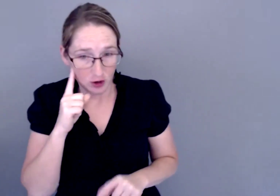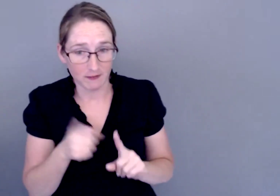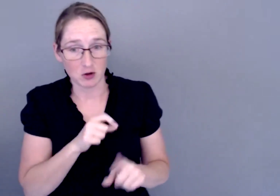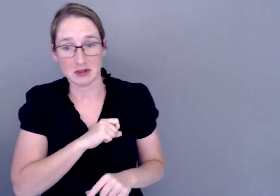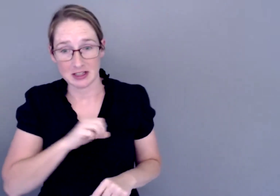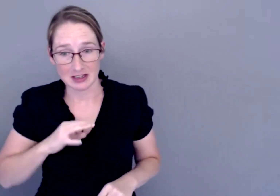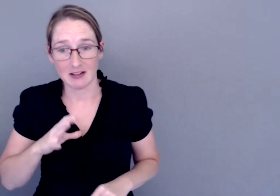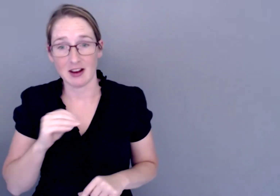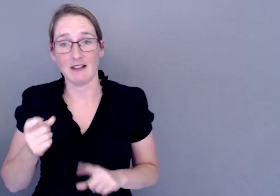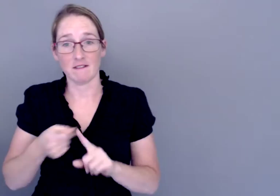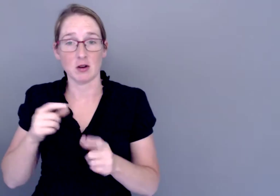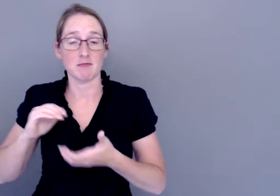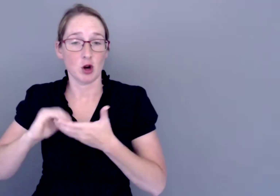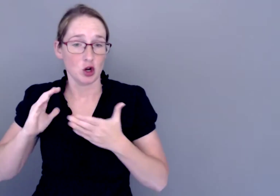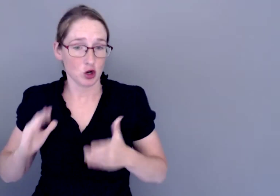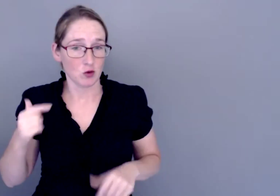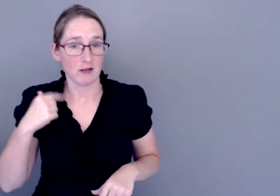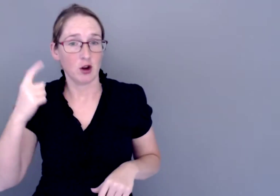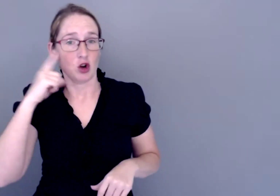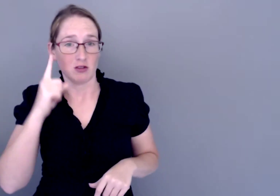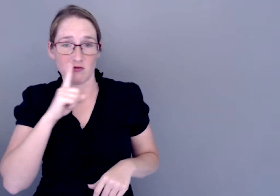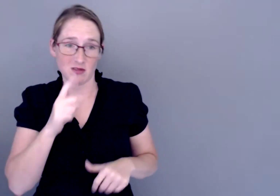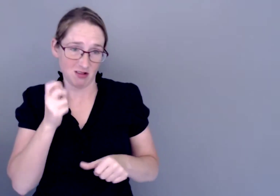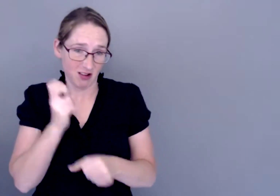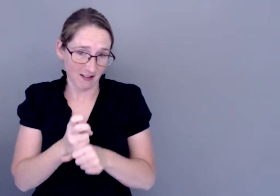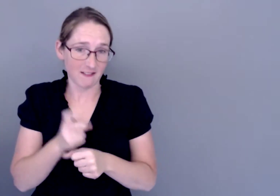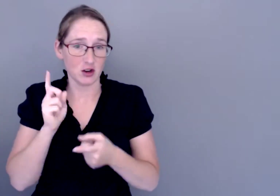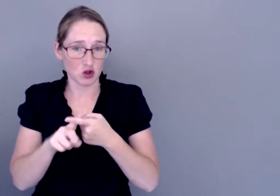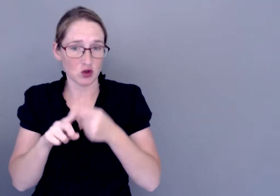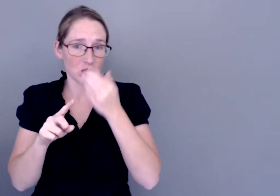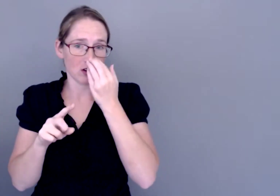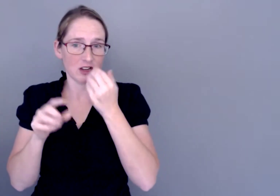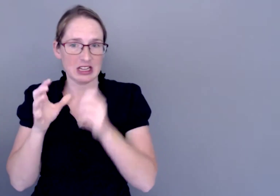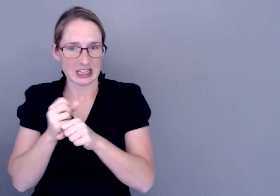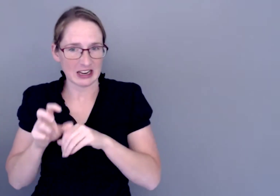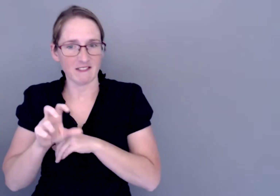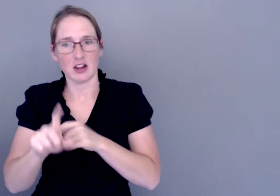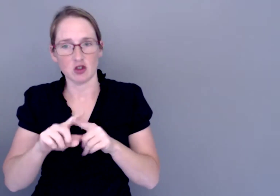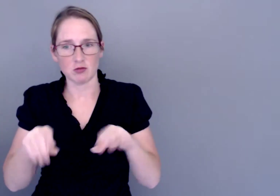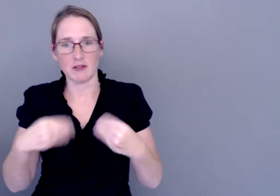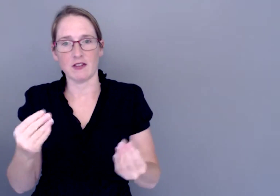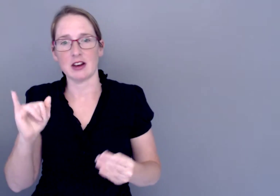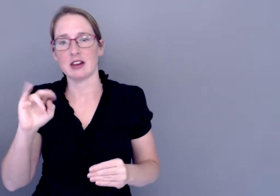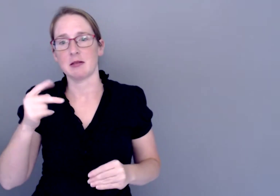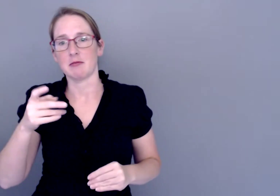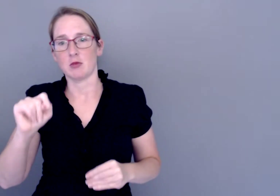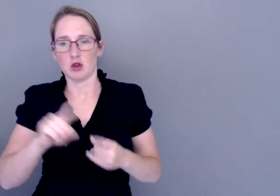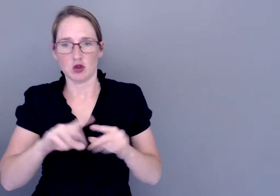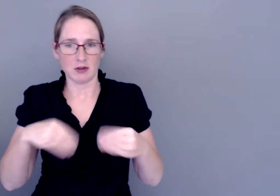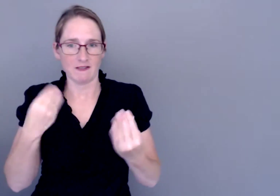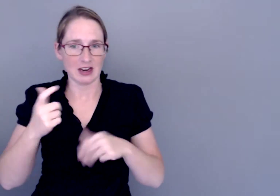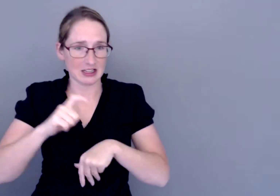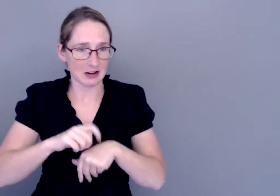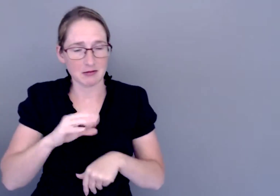staff and from partners how hard it is to get invested, to provide input, to give time